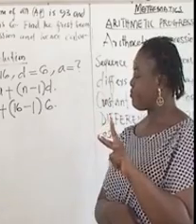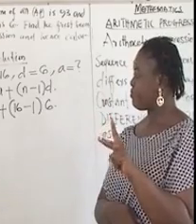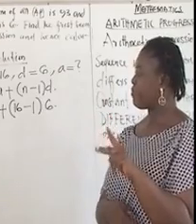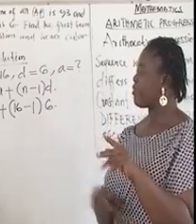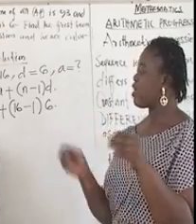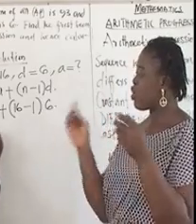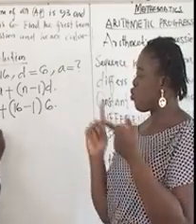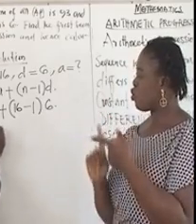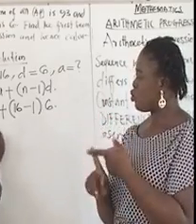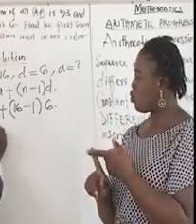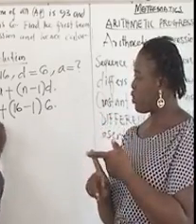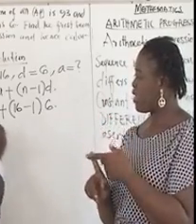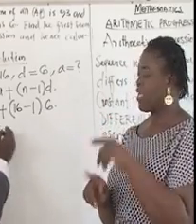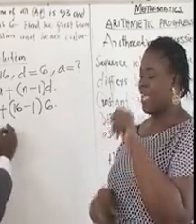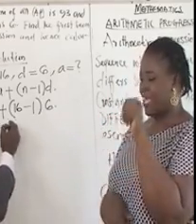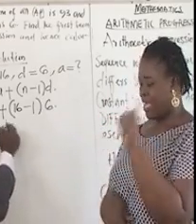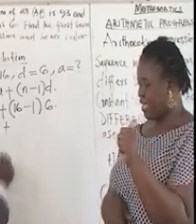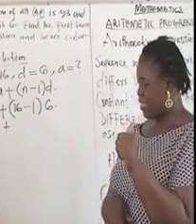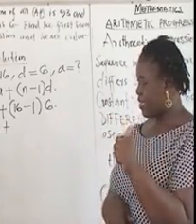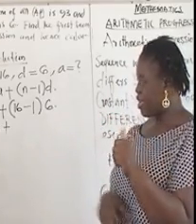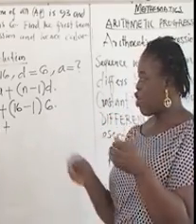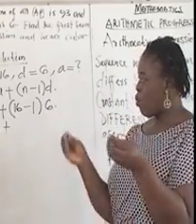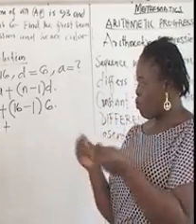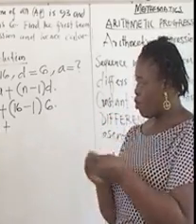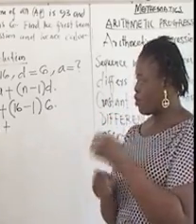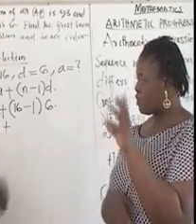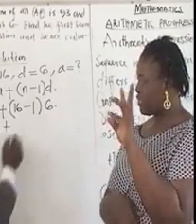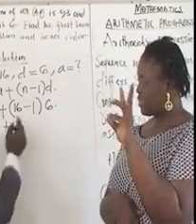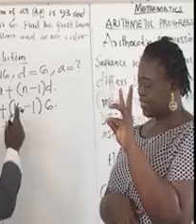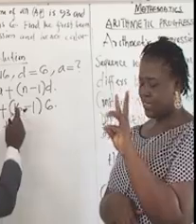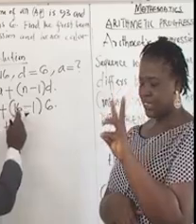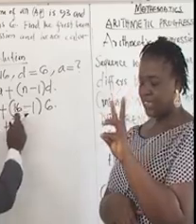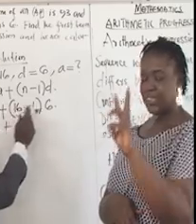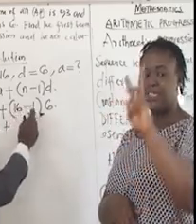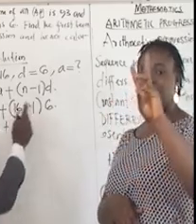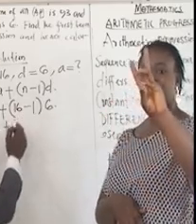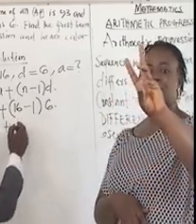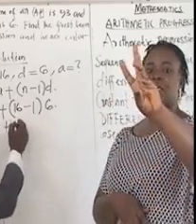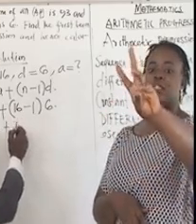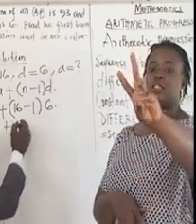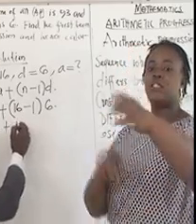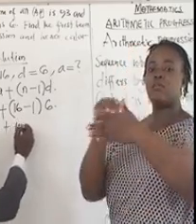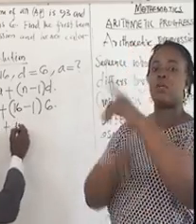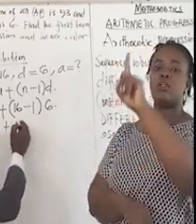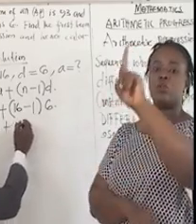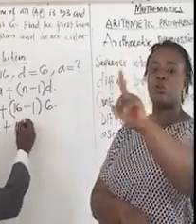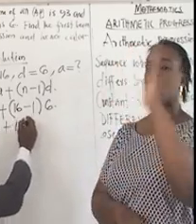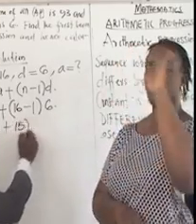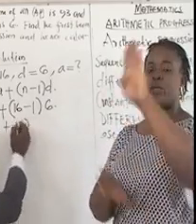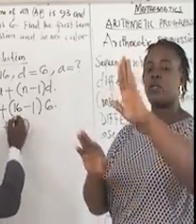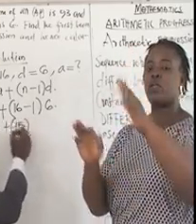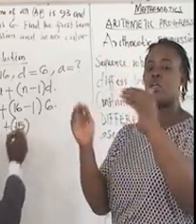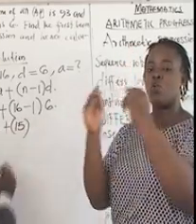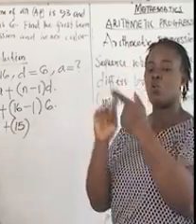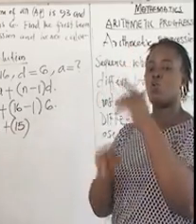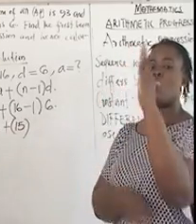Equals to, we have A plus 16 minus 1 will give us